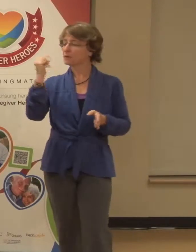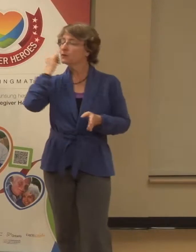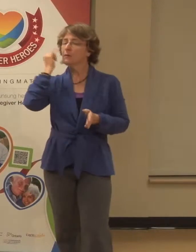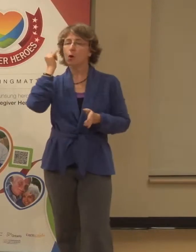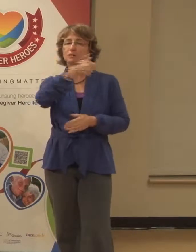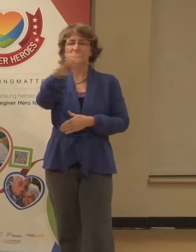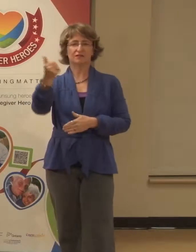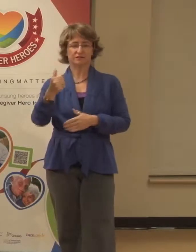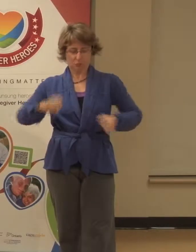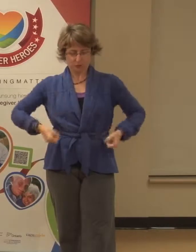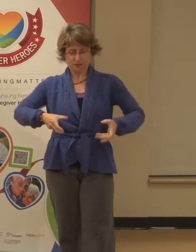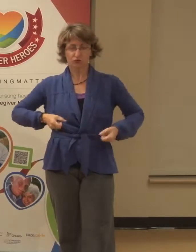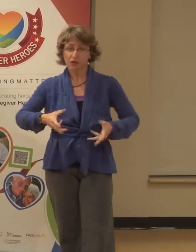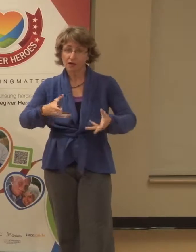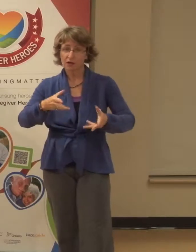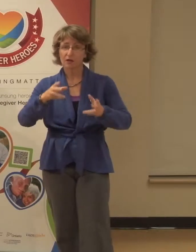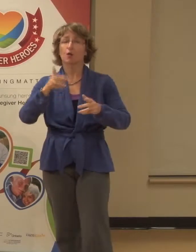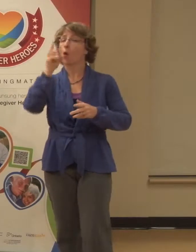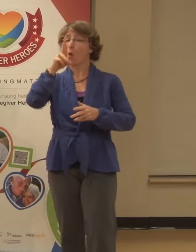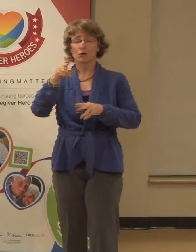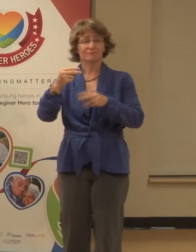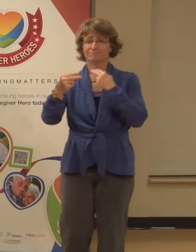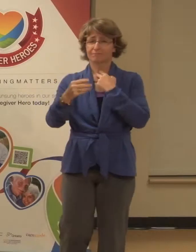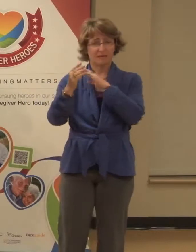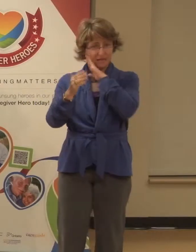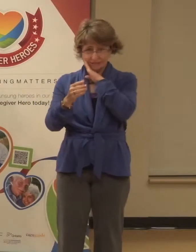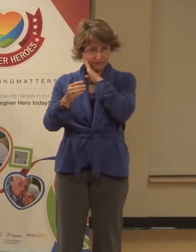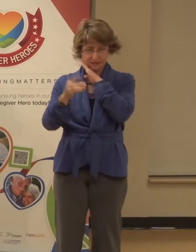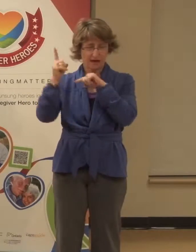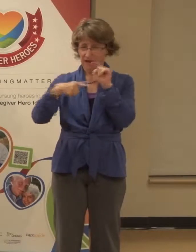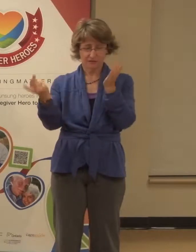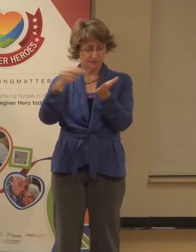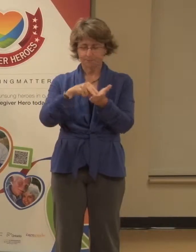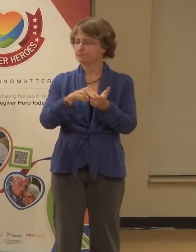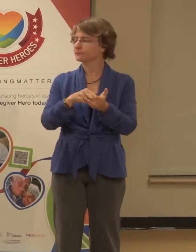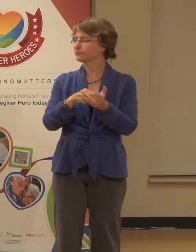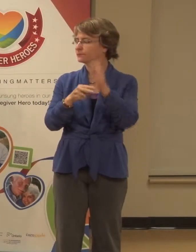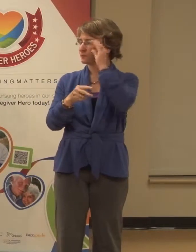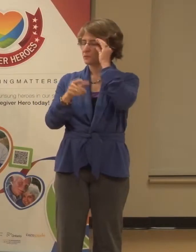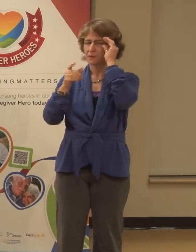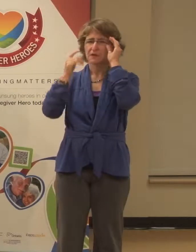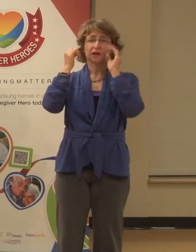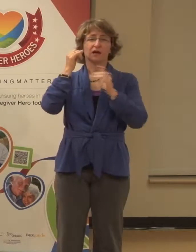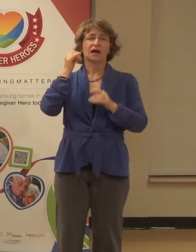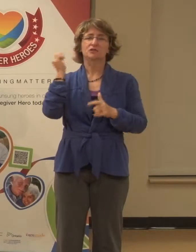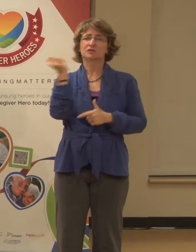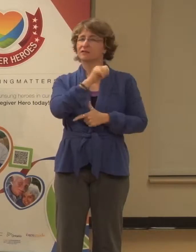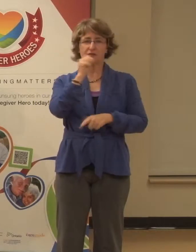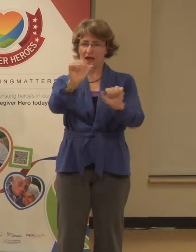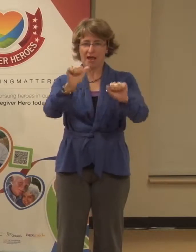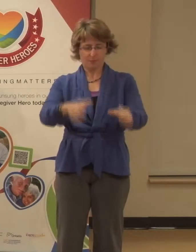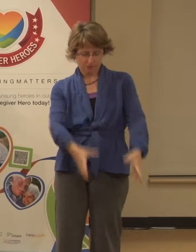if you are in a wheelchair or you are bedridden and you're not able to